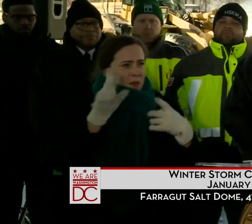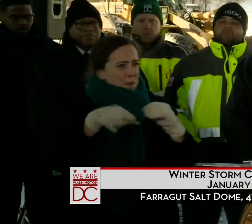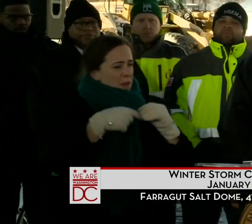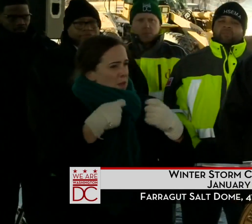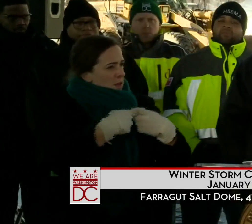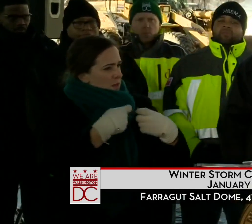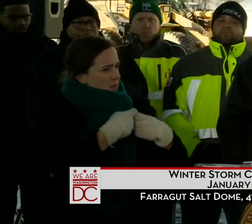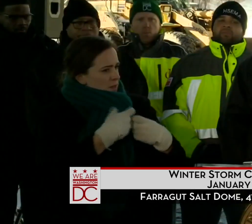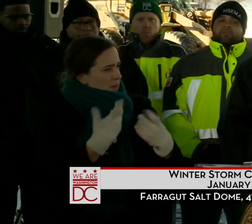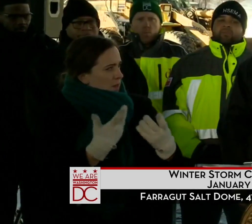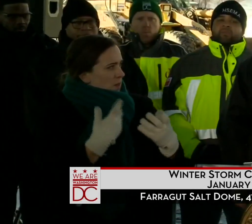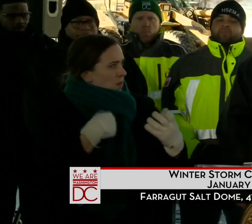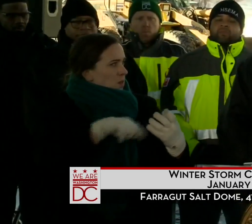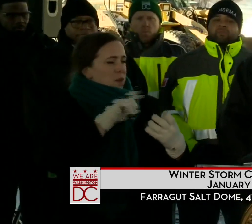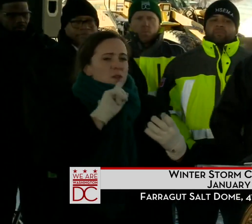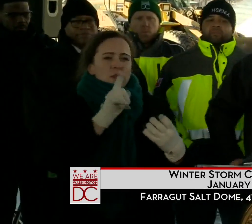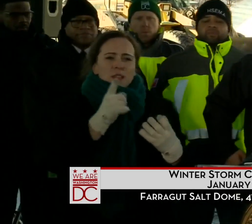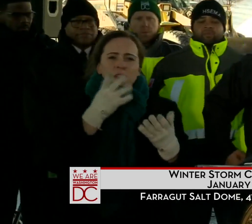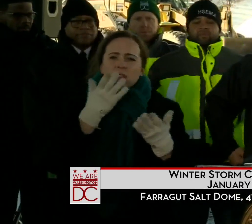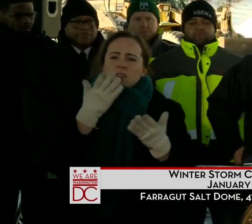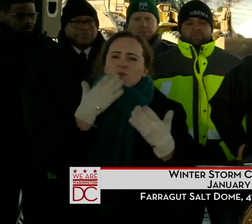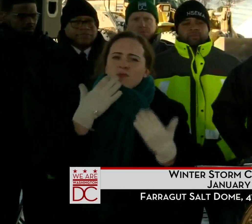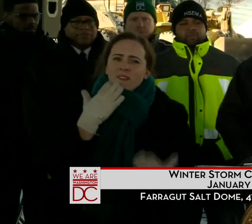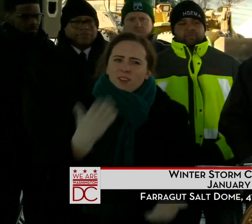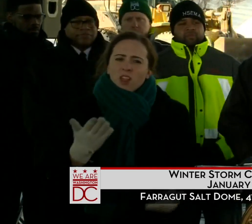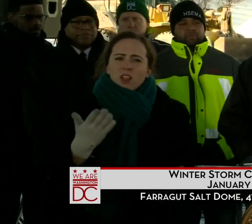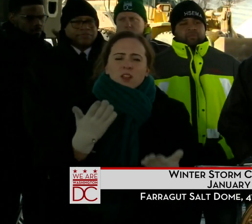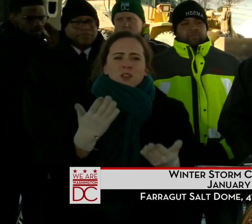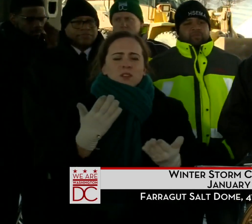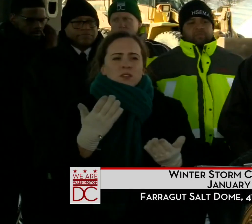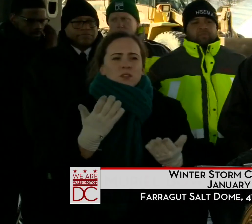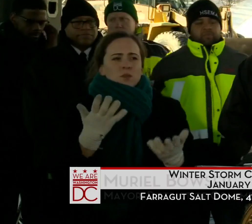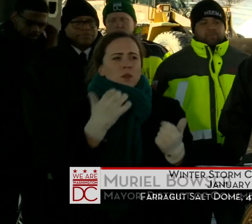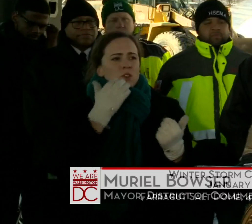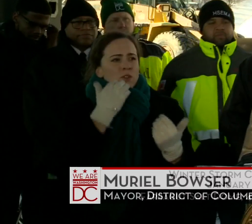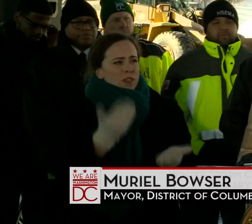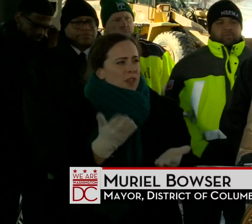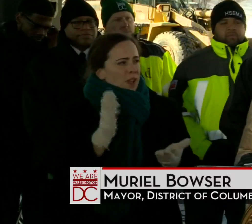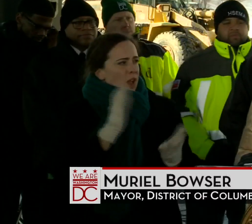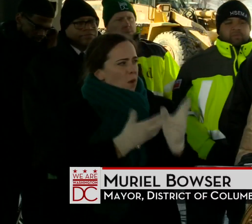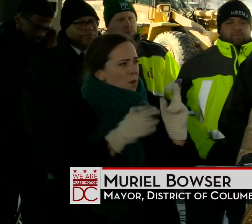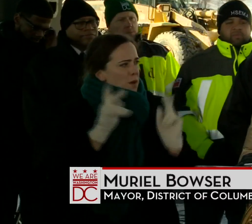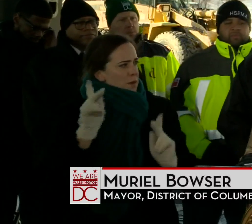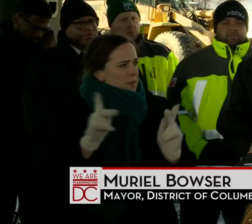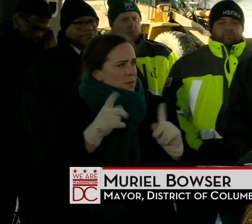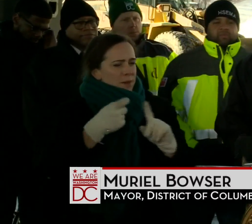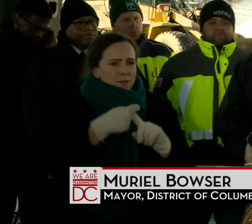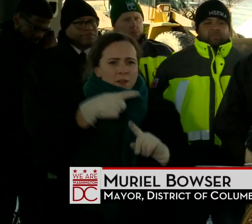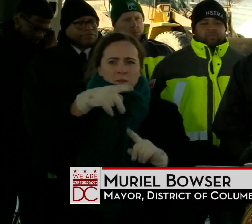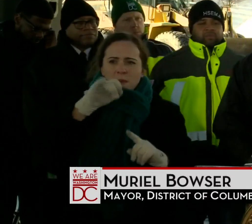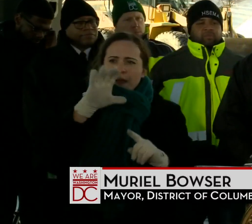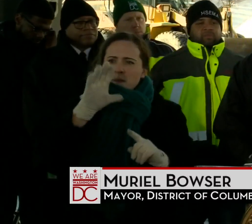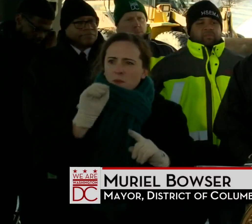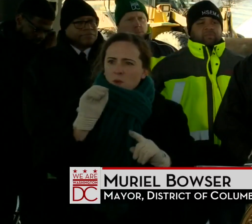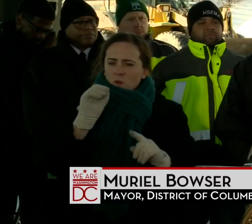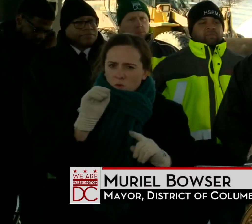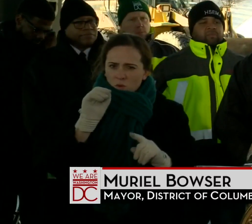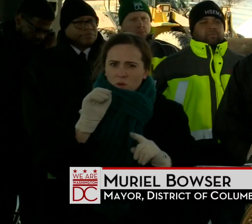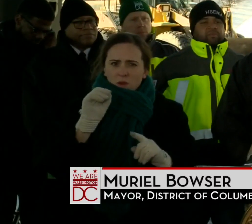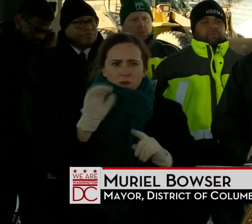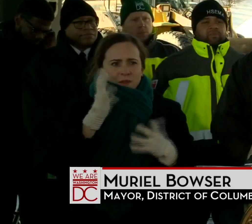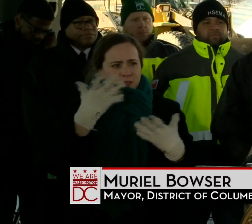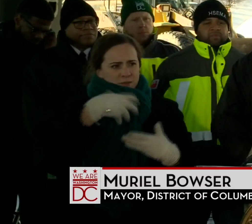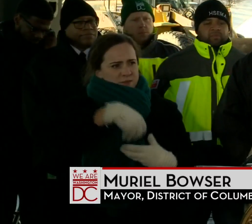outages. We're very grateful, and I think I want to thank our folks from Pepco who have been part of